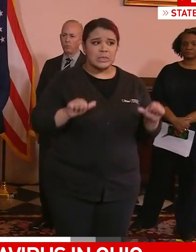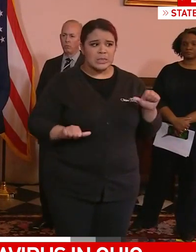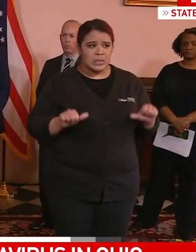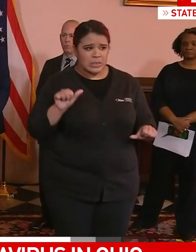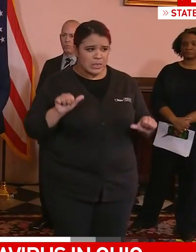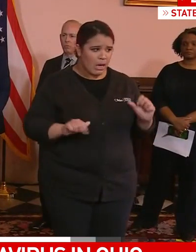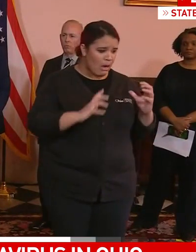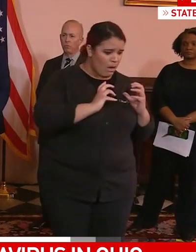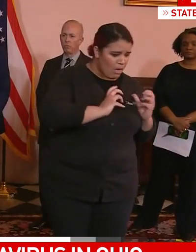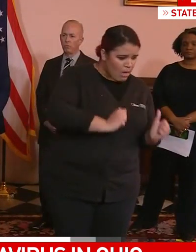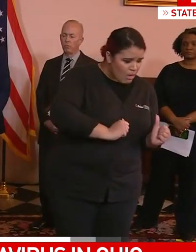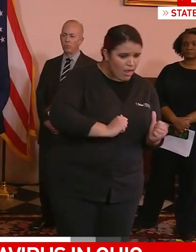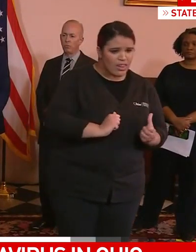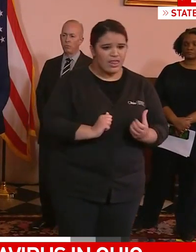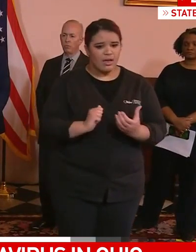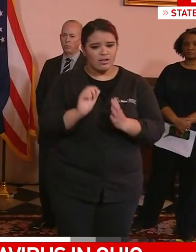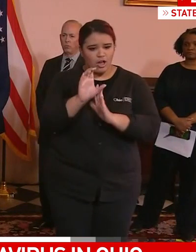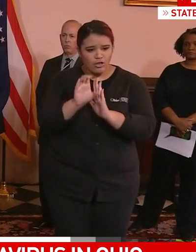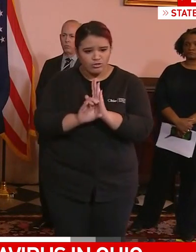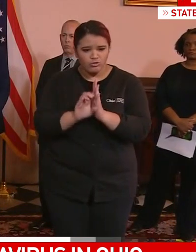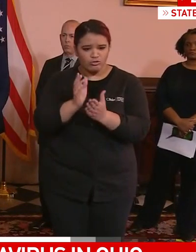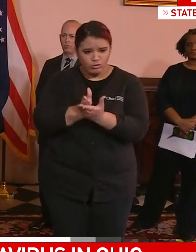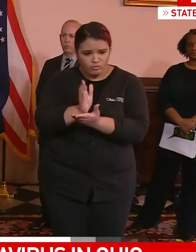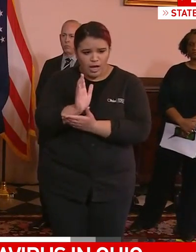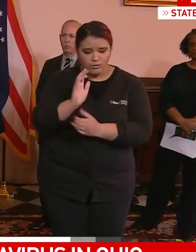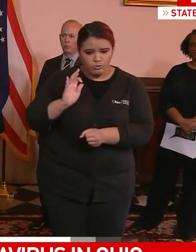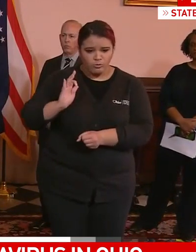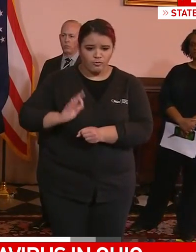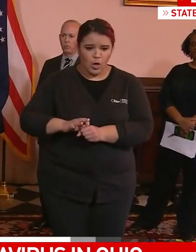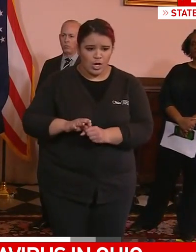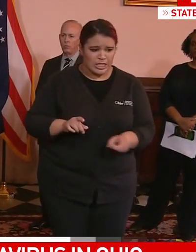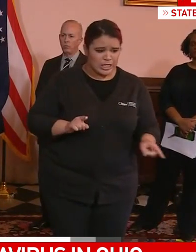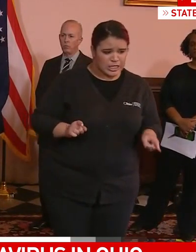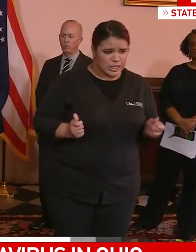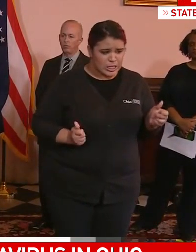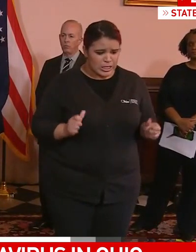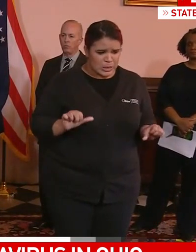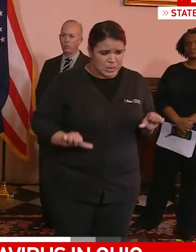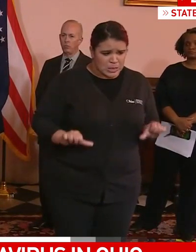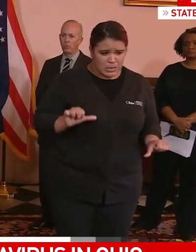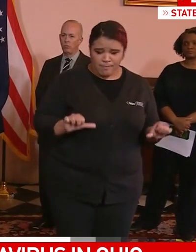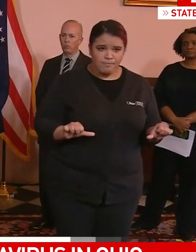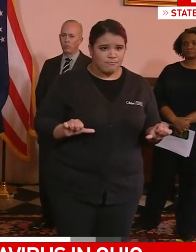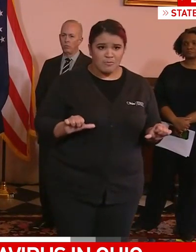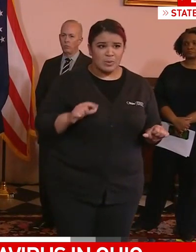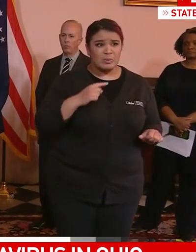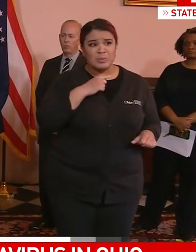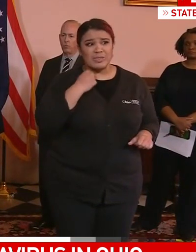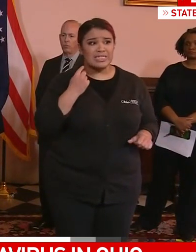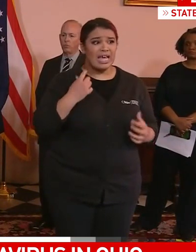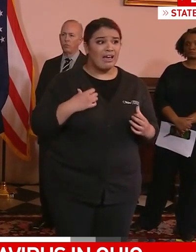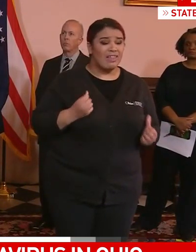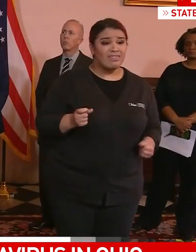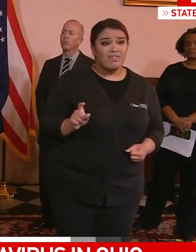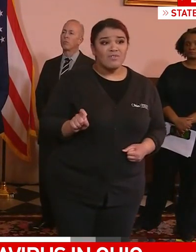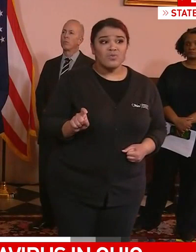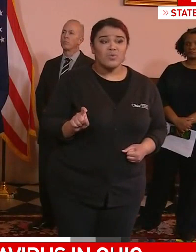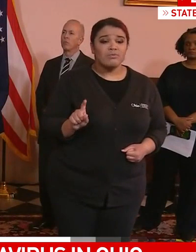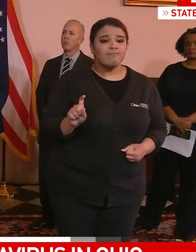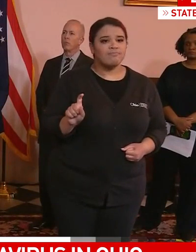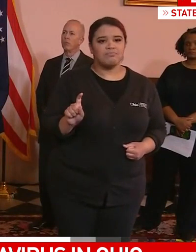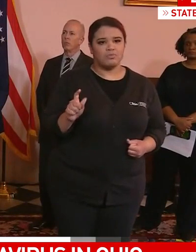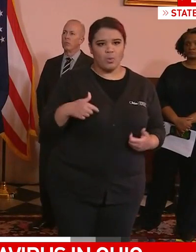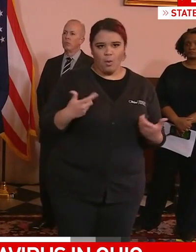risking their health. The decision that we made in regard to, and that